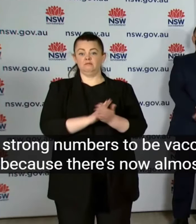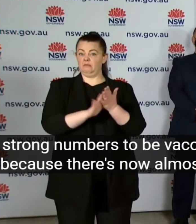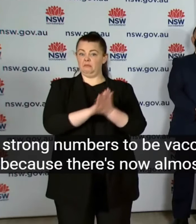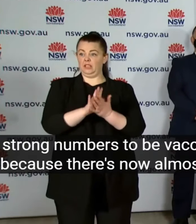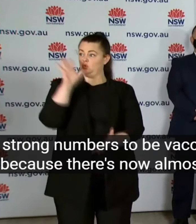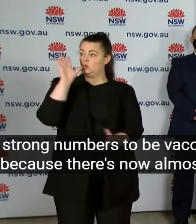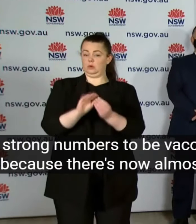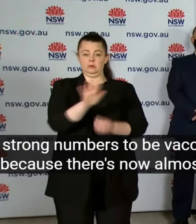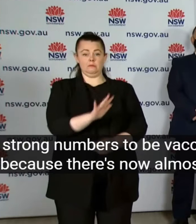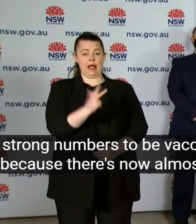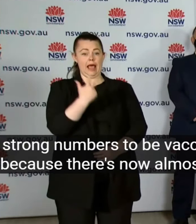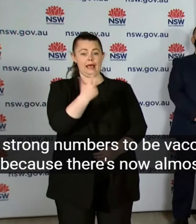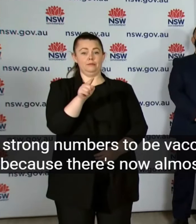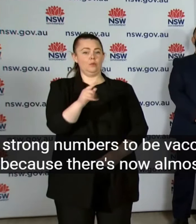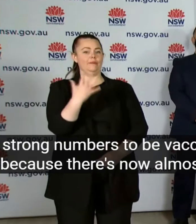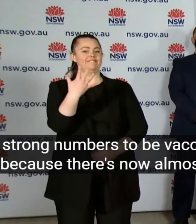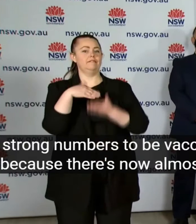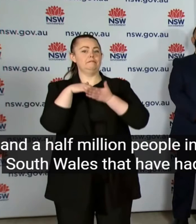have had the vaccines administered to them.